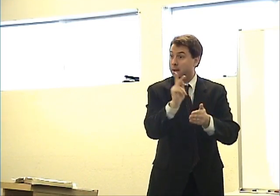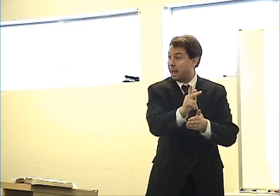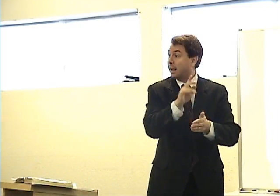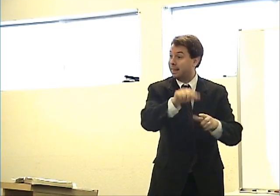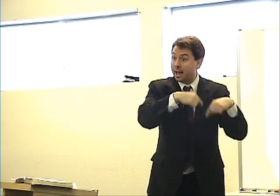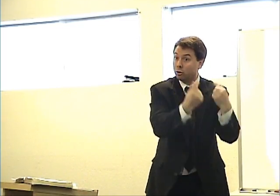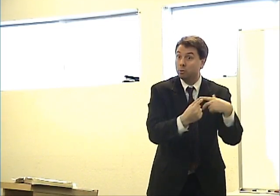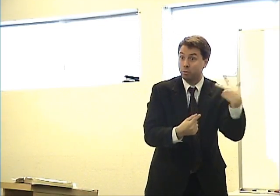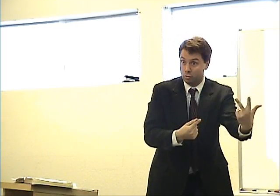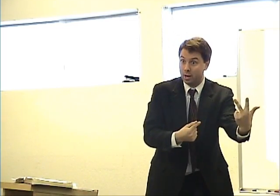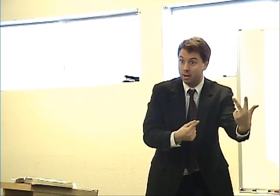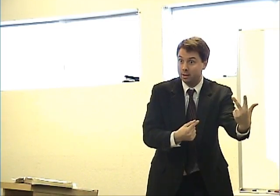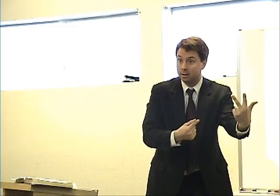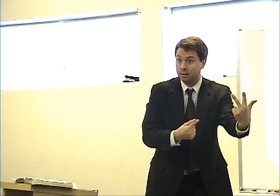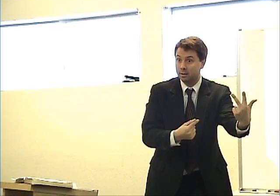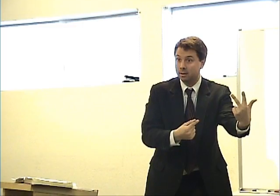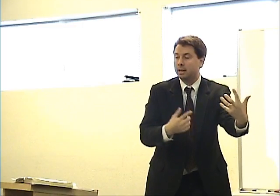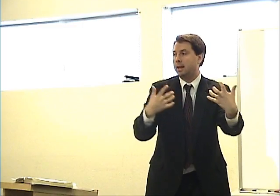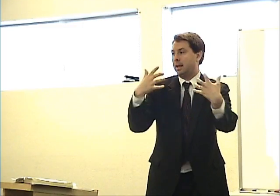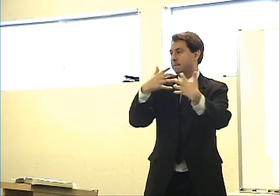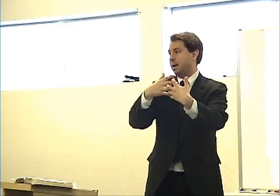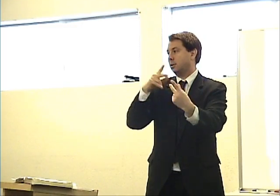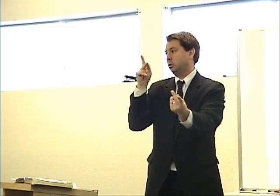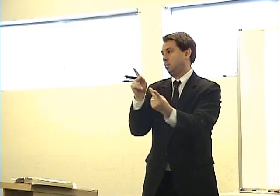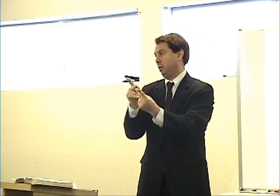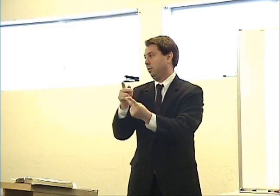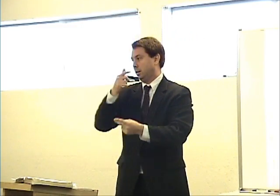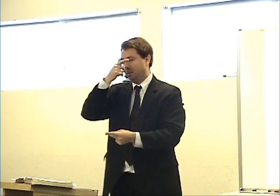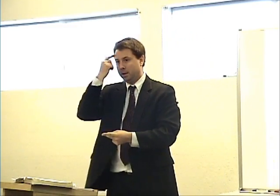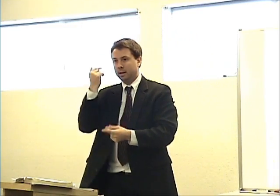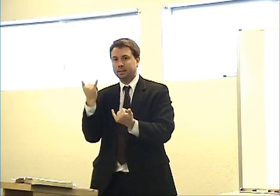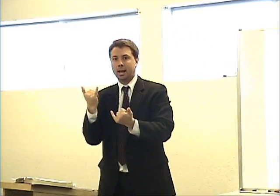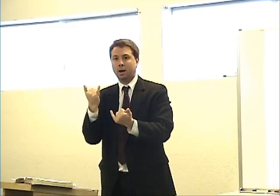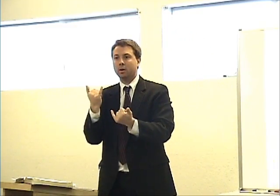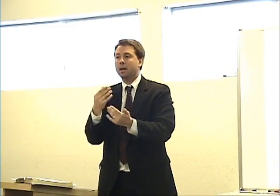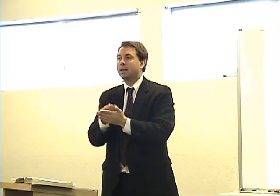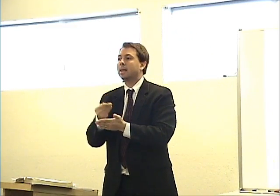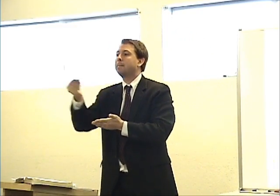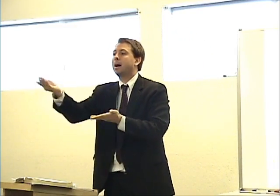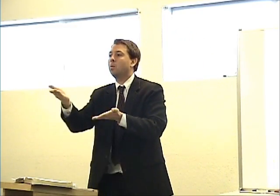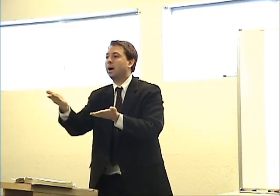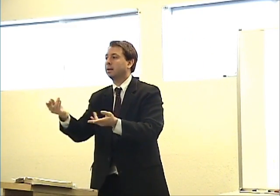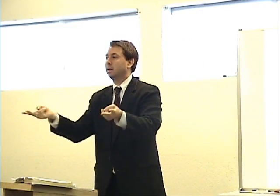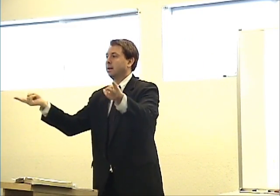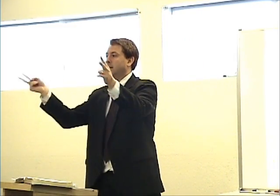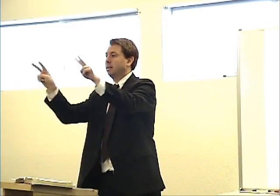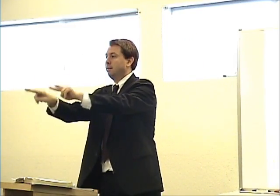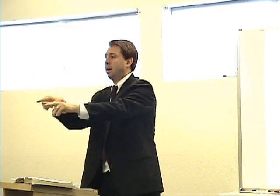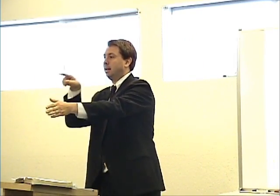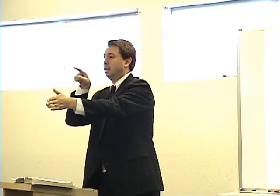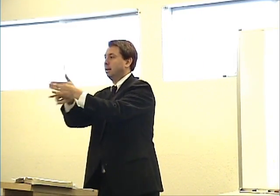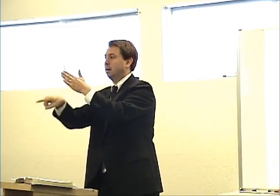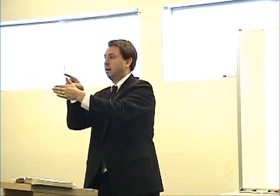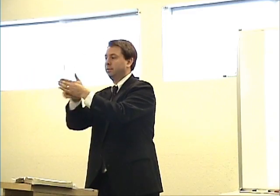back? That group, three? It matches perfectly because now they buy one, the valley of